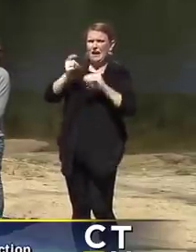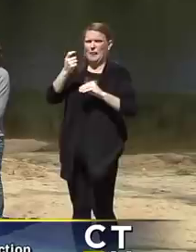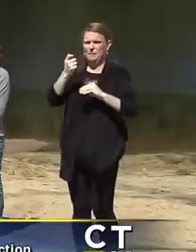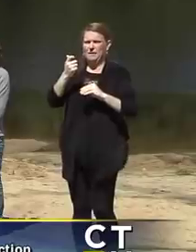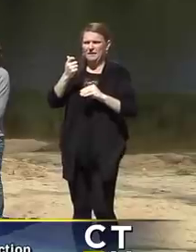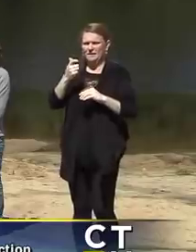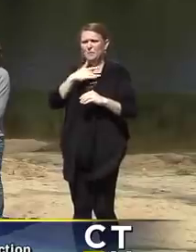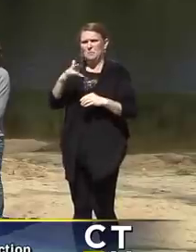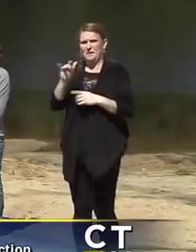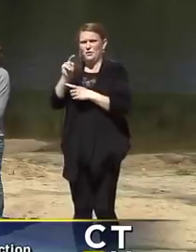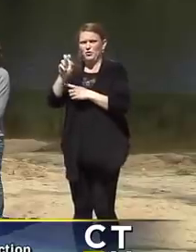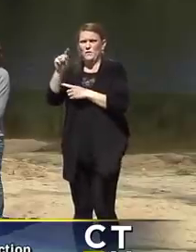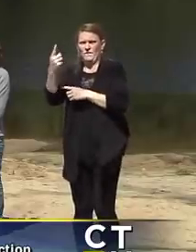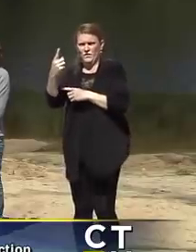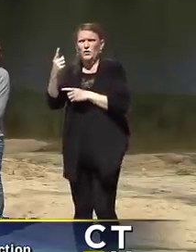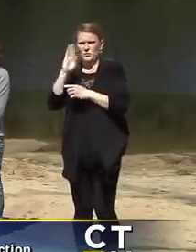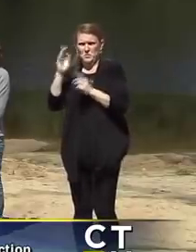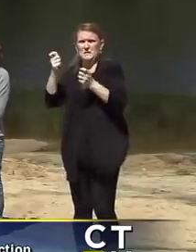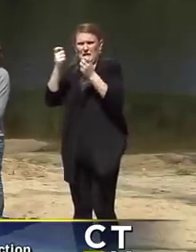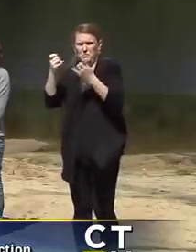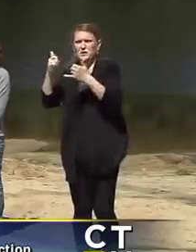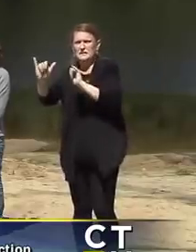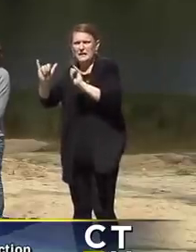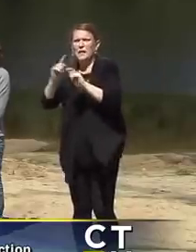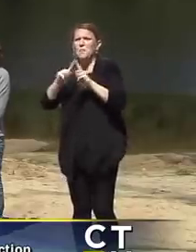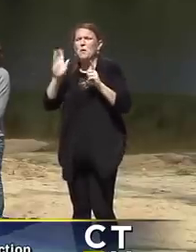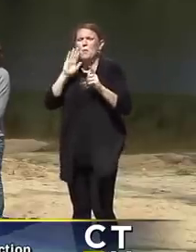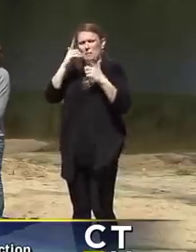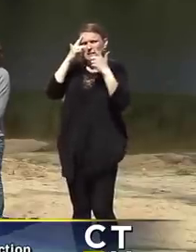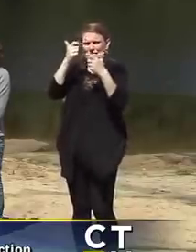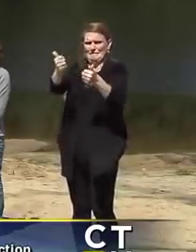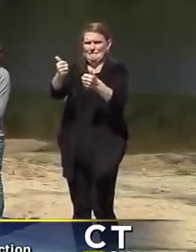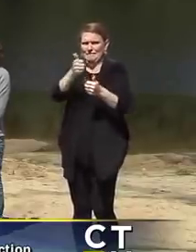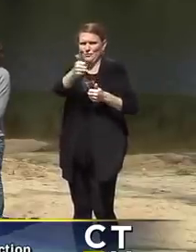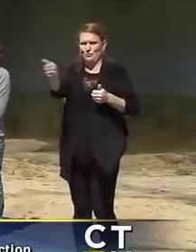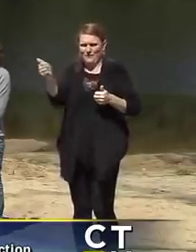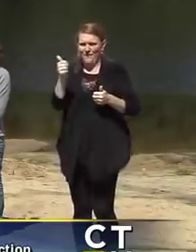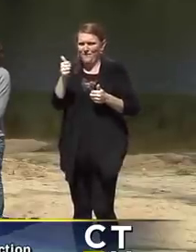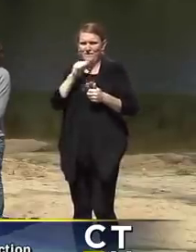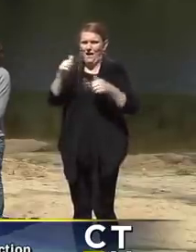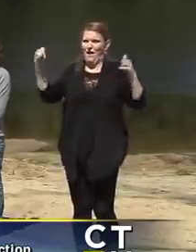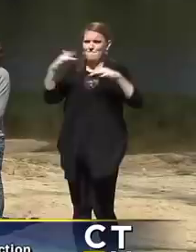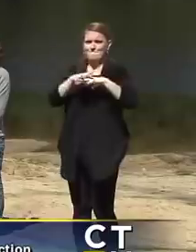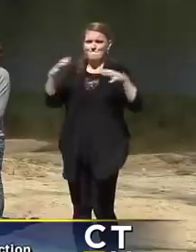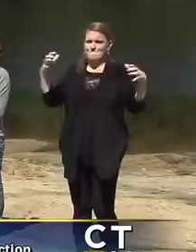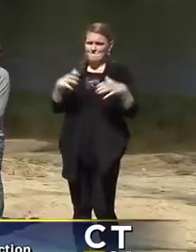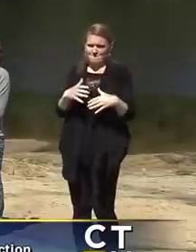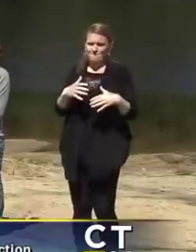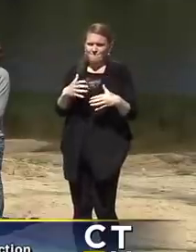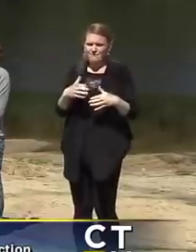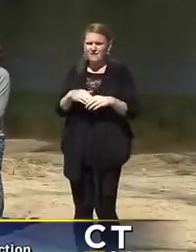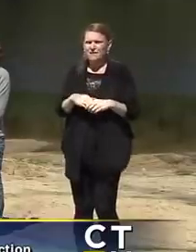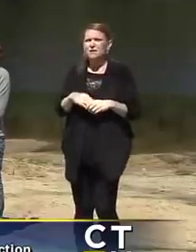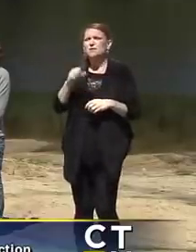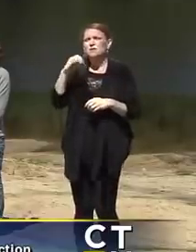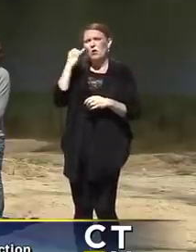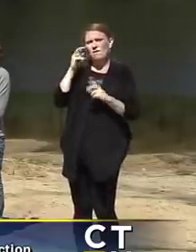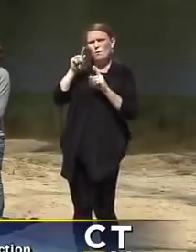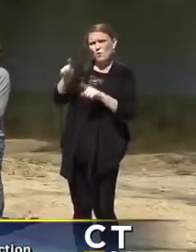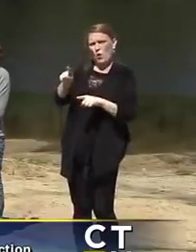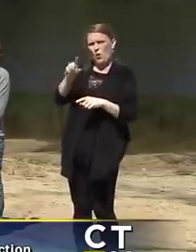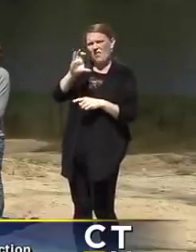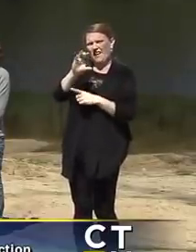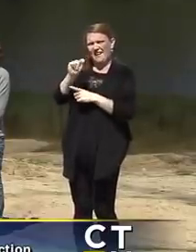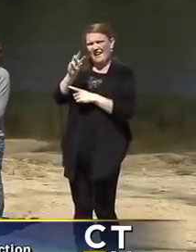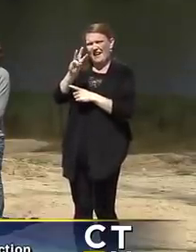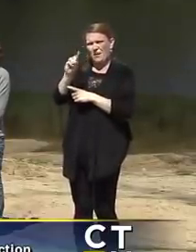do-it-yourself type of Trails Day. And on the Connecticut Woodlands website, you'll find videos from some of the trail leaders.